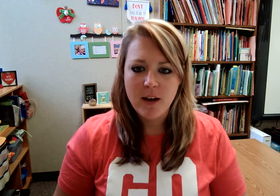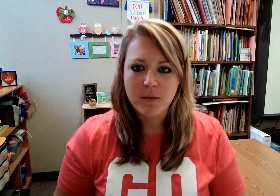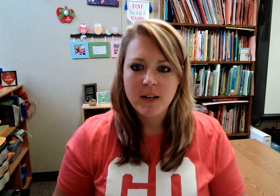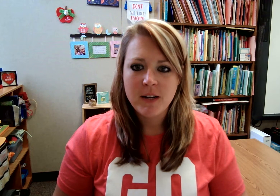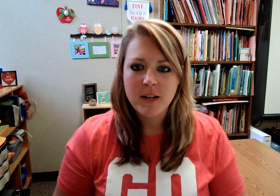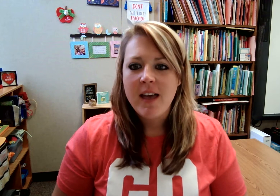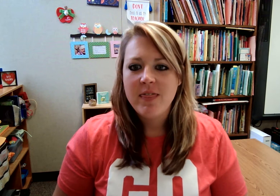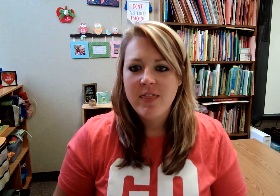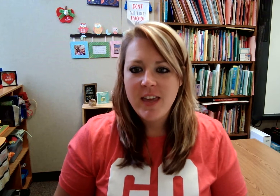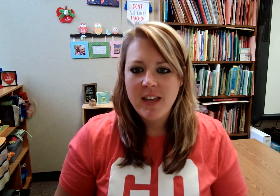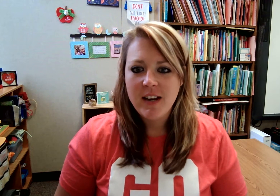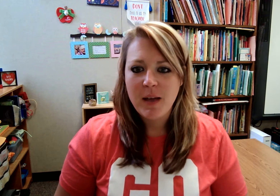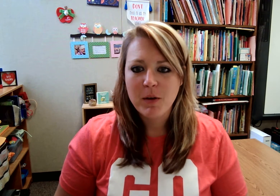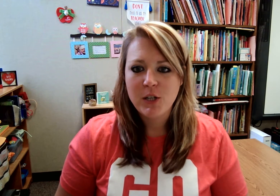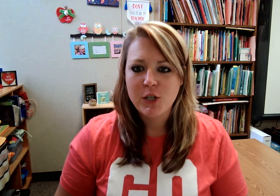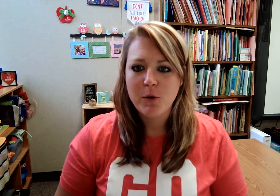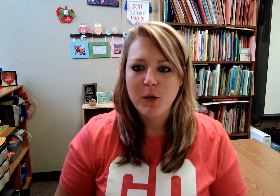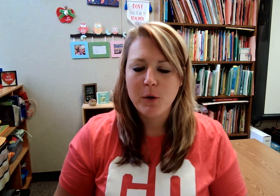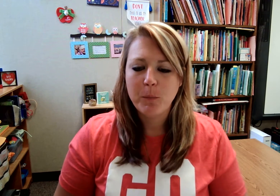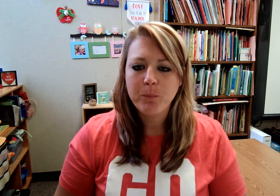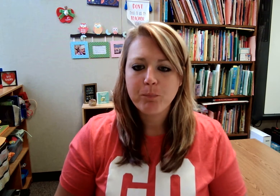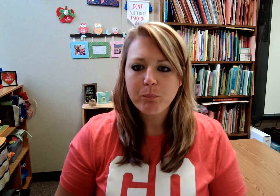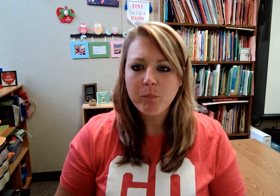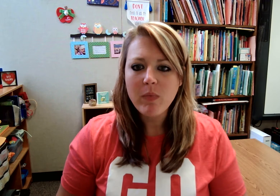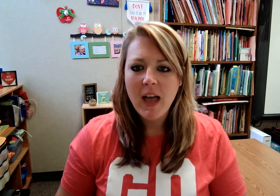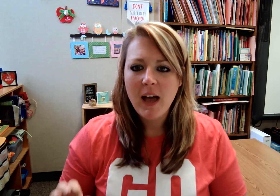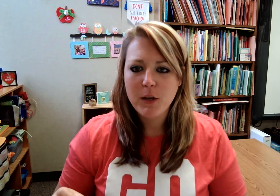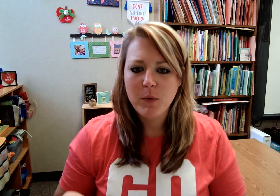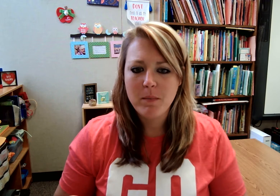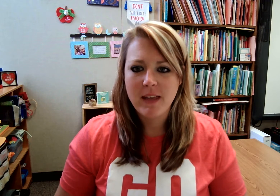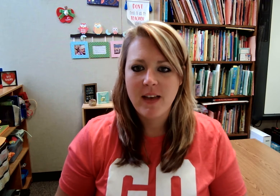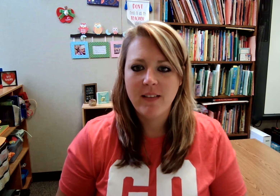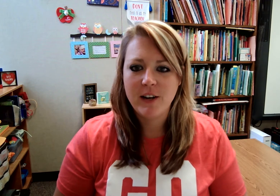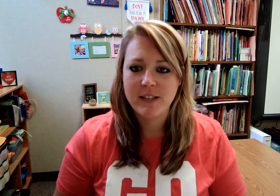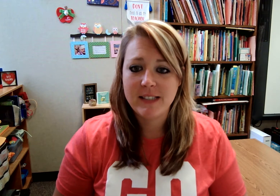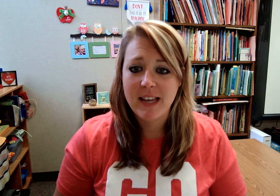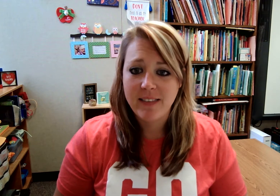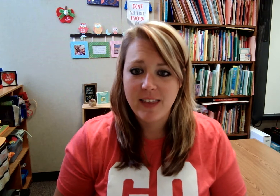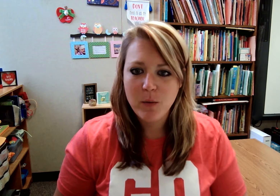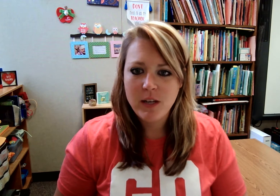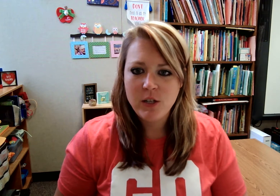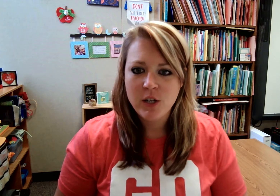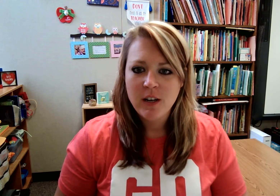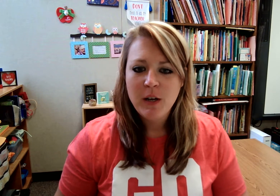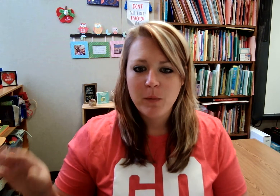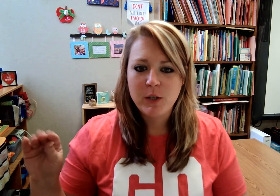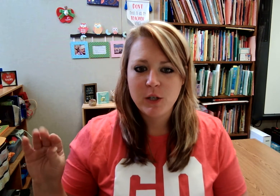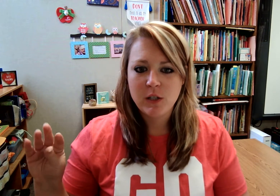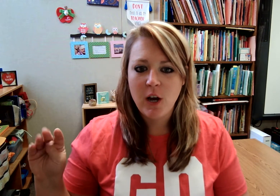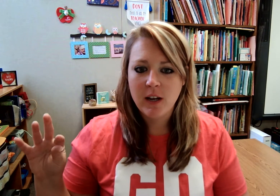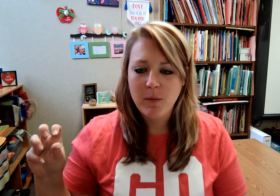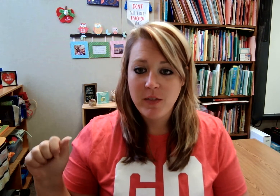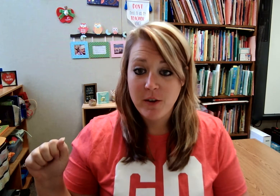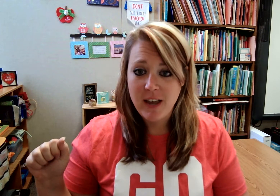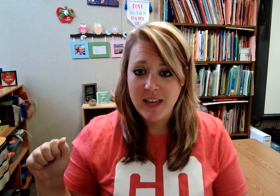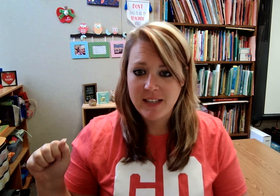sound, and then I'm going to show you how you would make that letter in sign language, which is talking with your